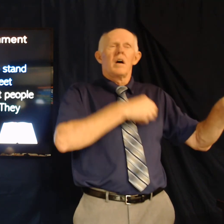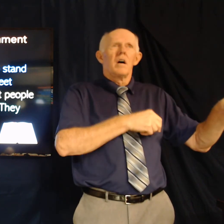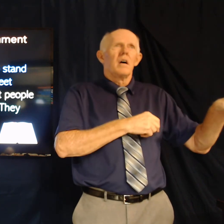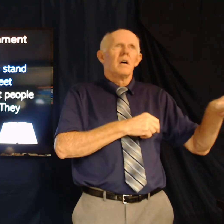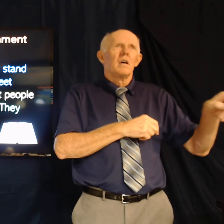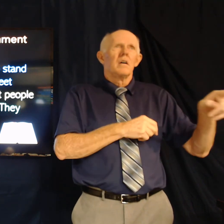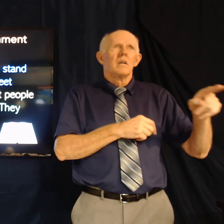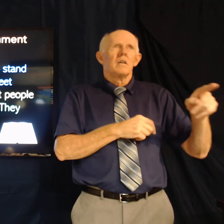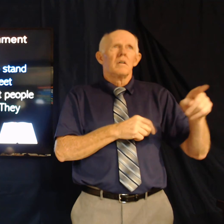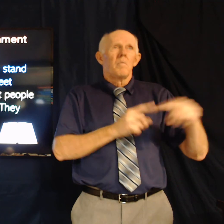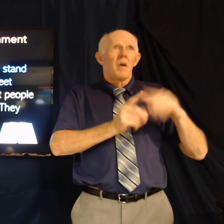They don't connect to God.